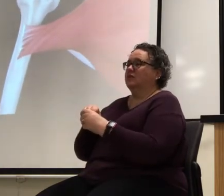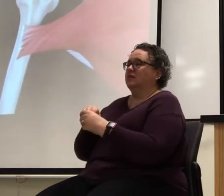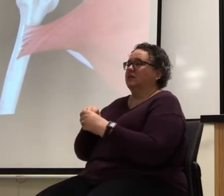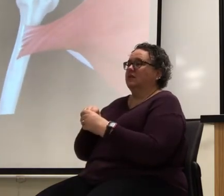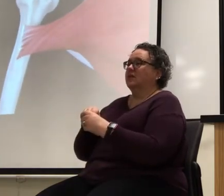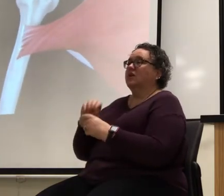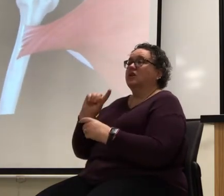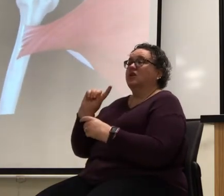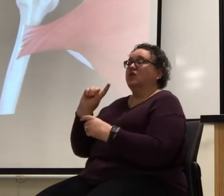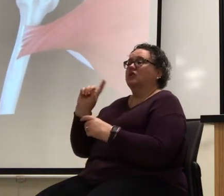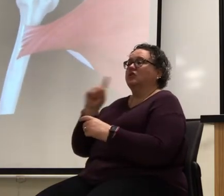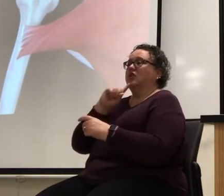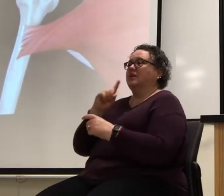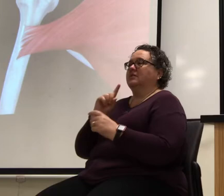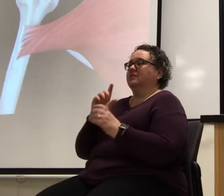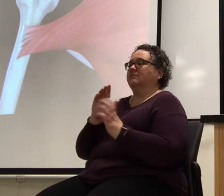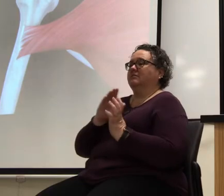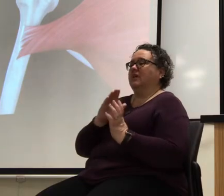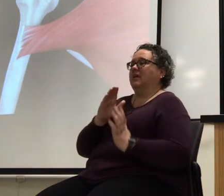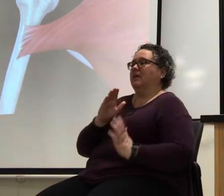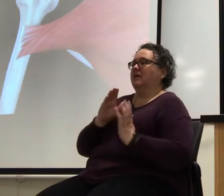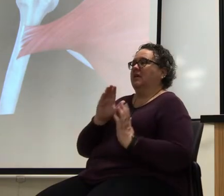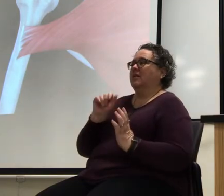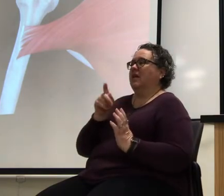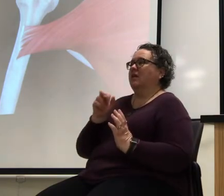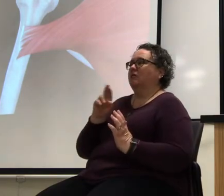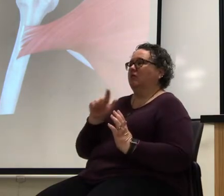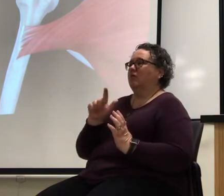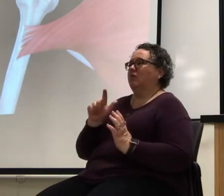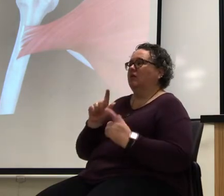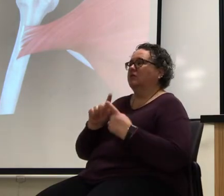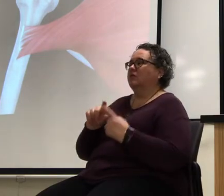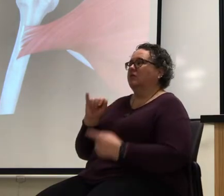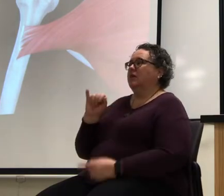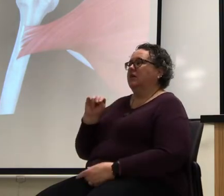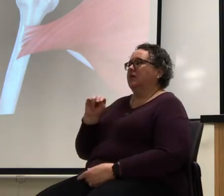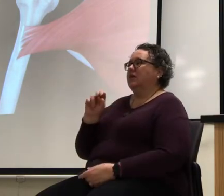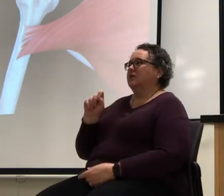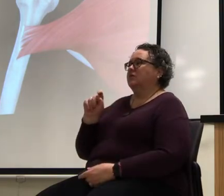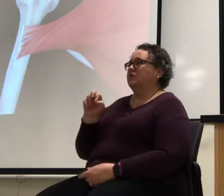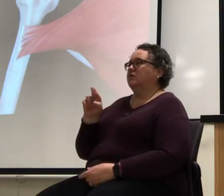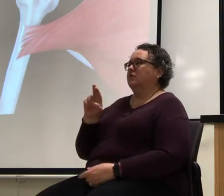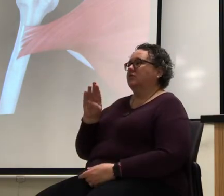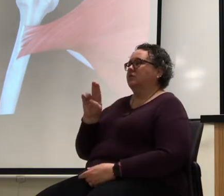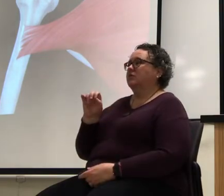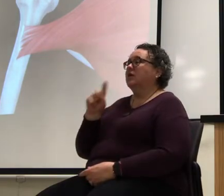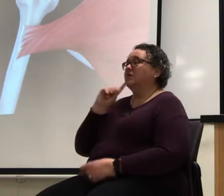just lateral to the intertubercular groove. Okay,